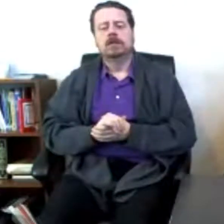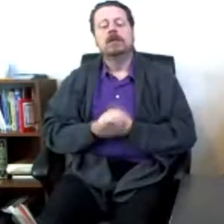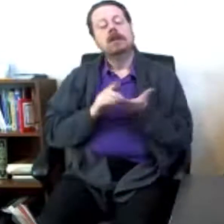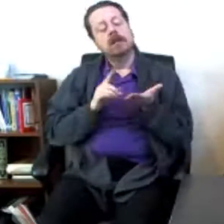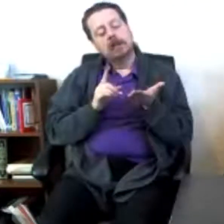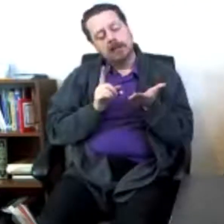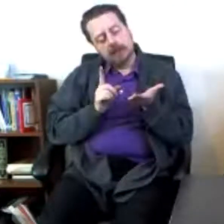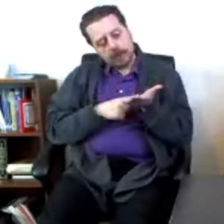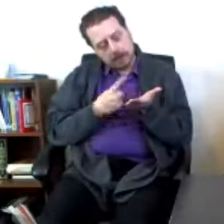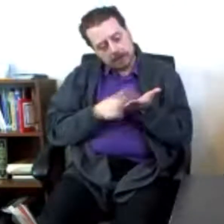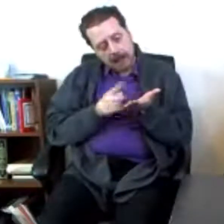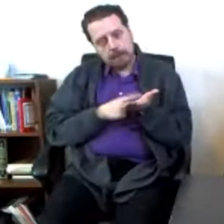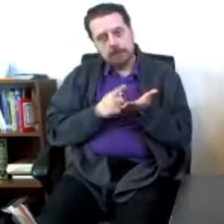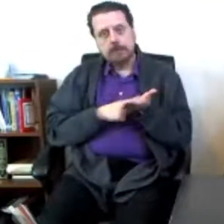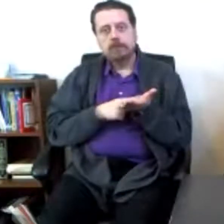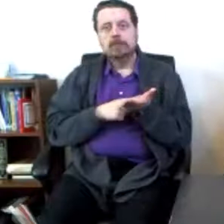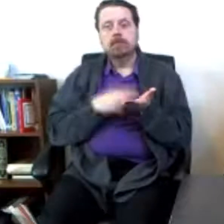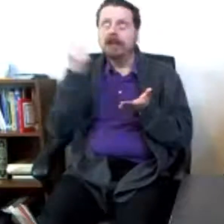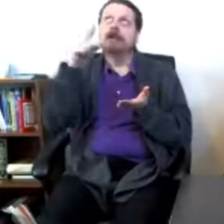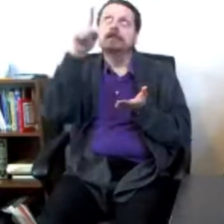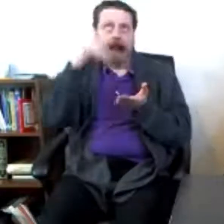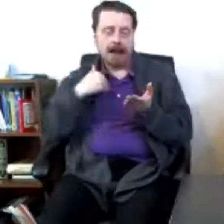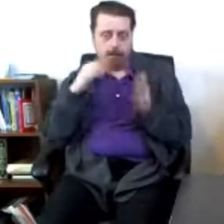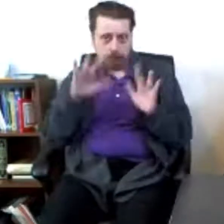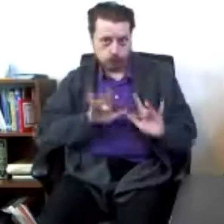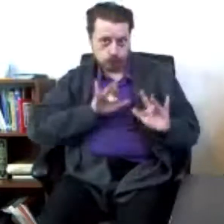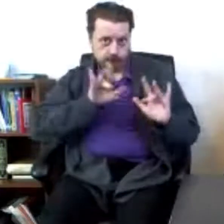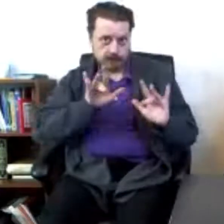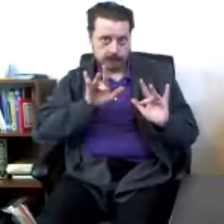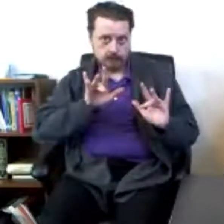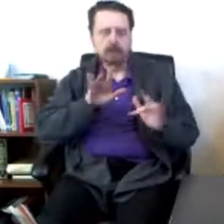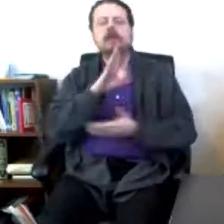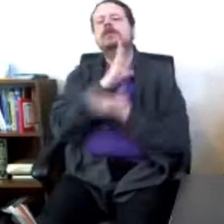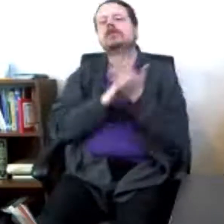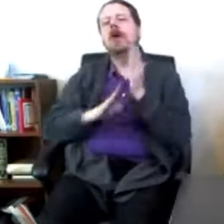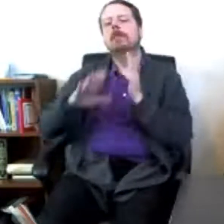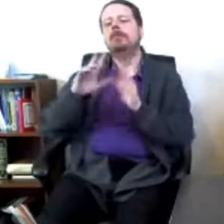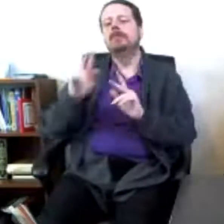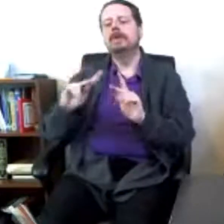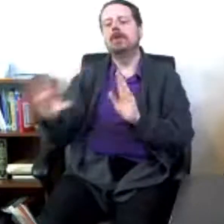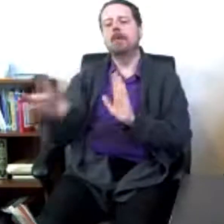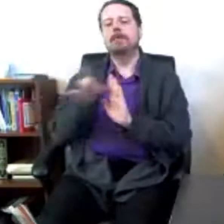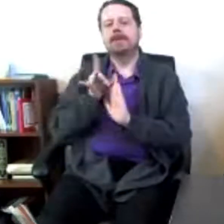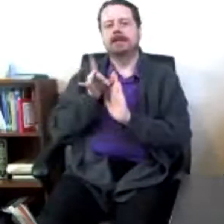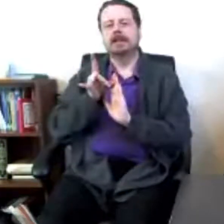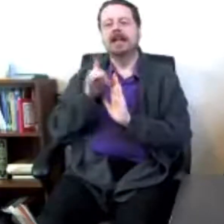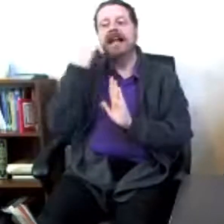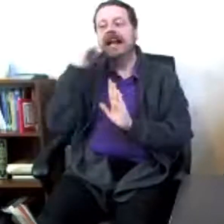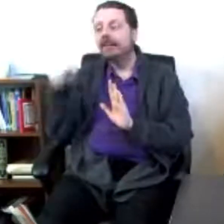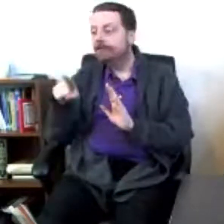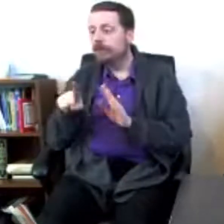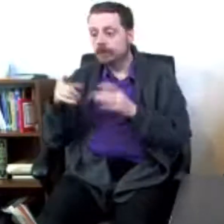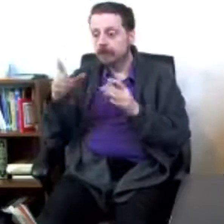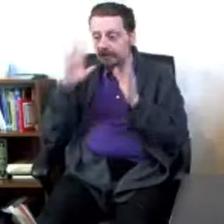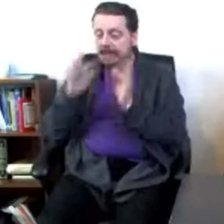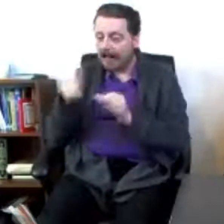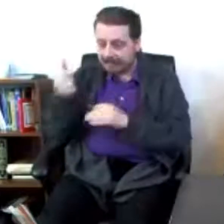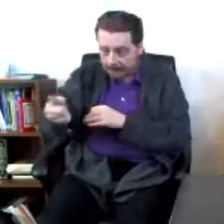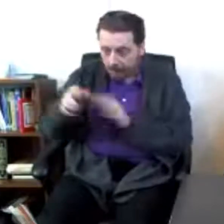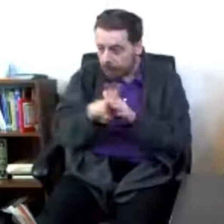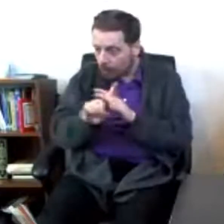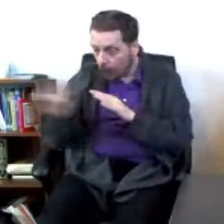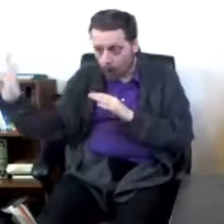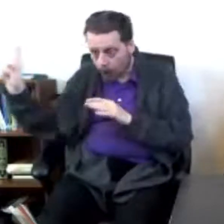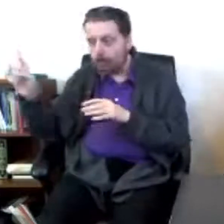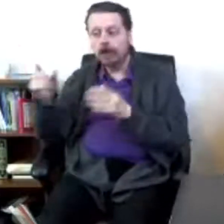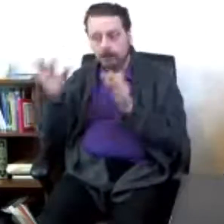Sometimes, though, out of mercy, he would pick some people who chose to go astray, and for